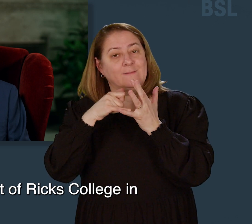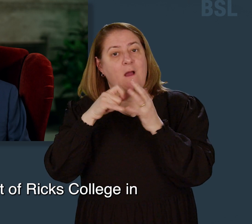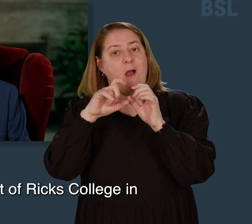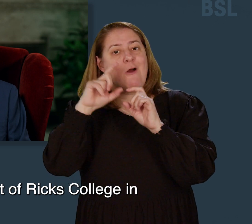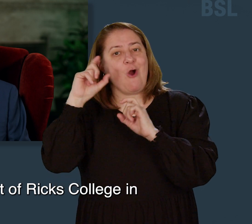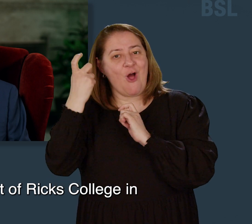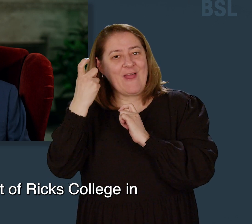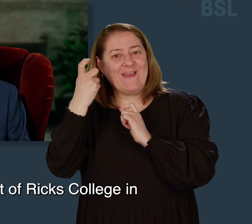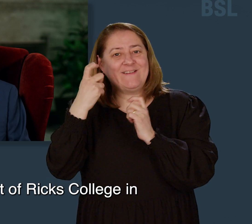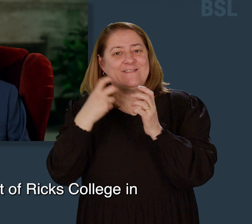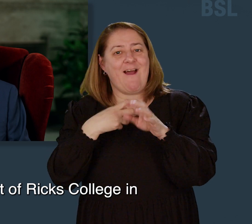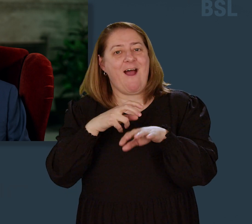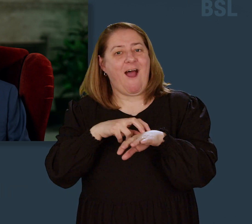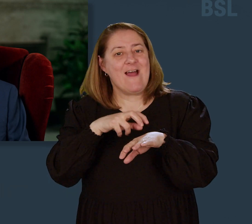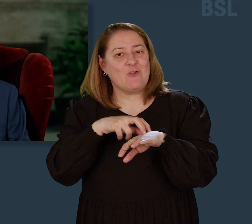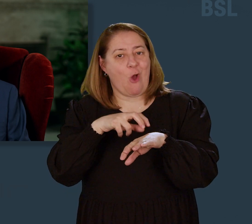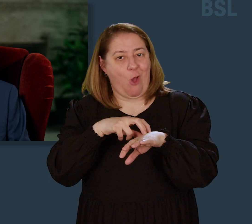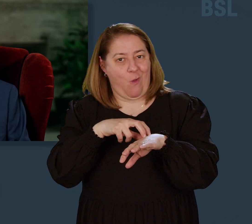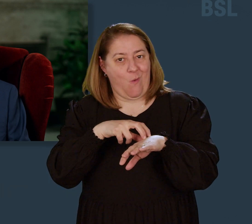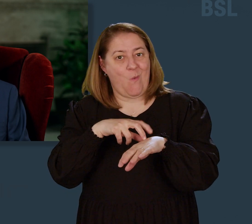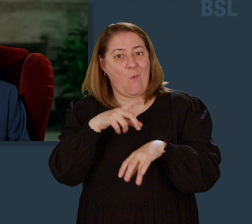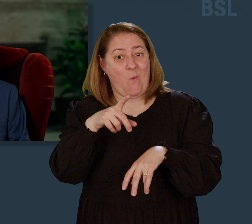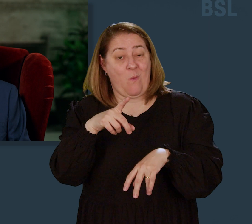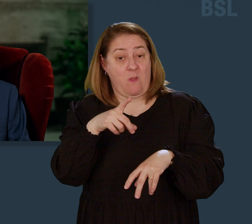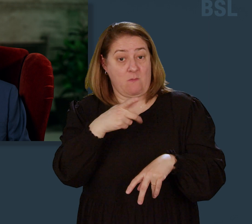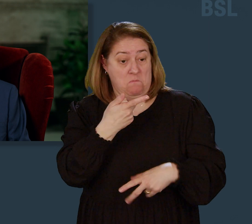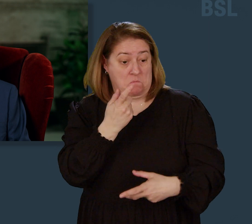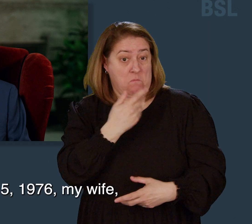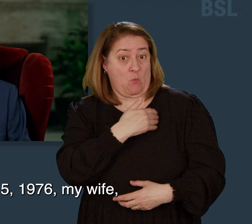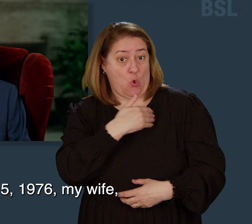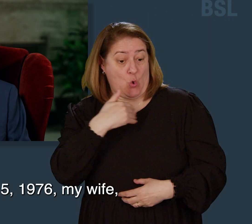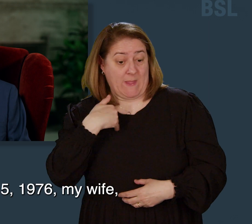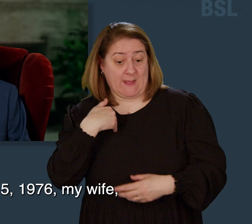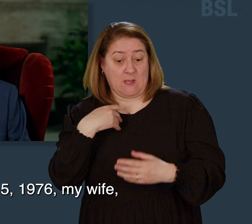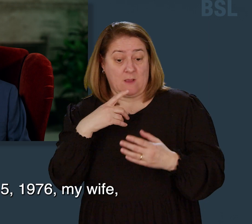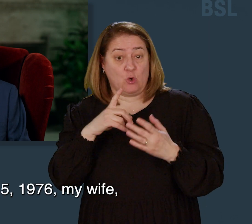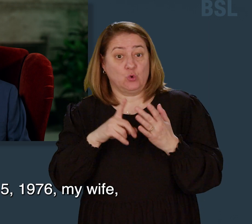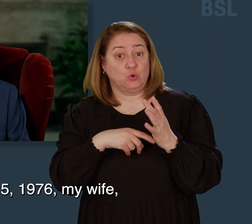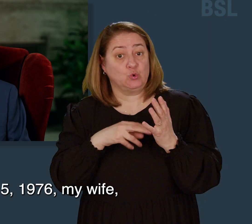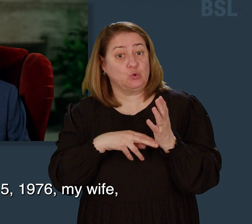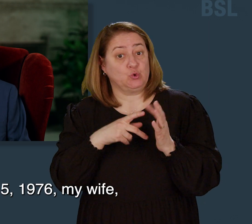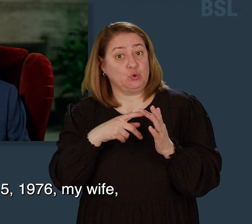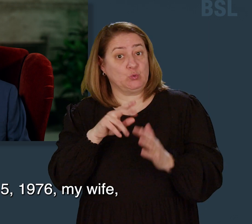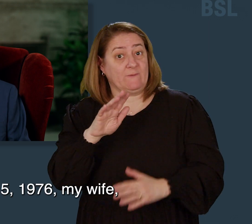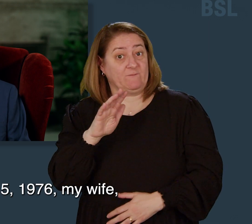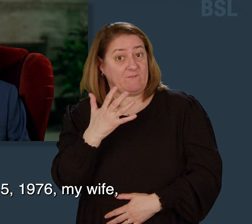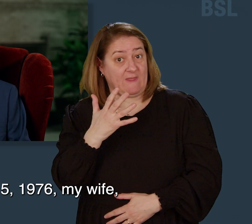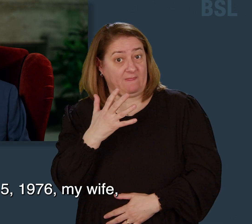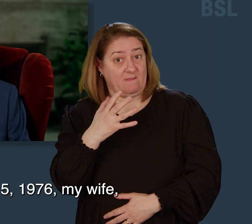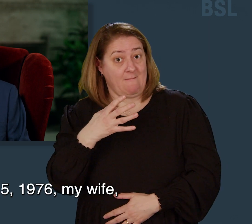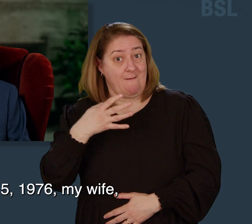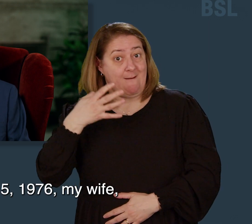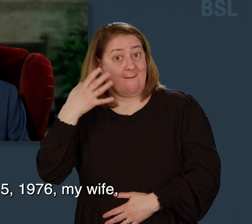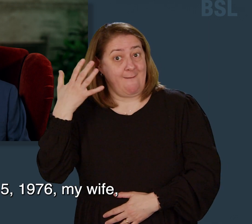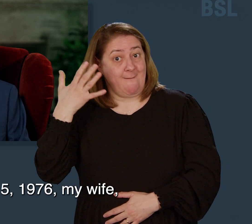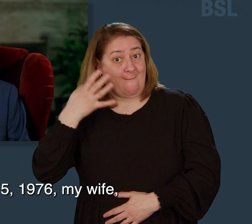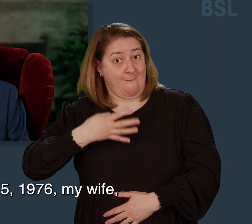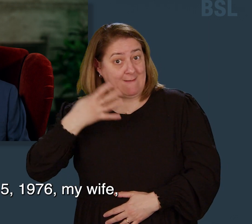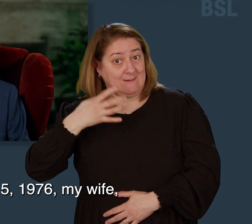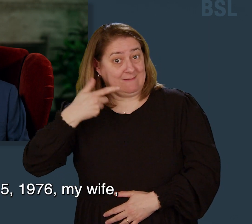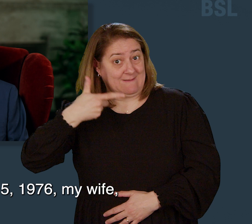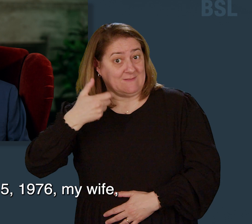College in Rexburg, Idaho. On the morning of June